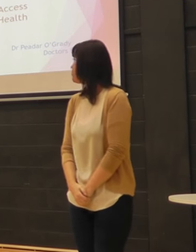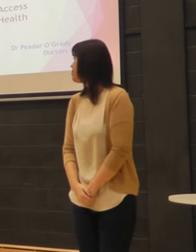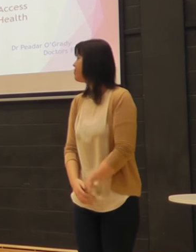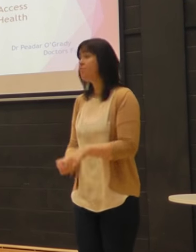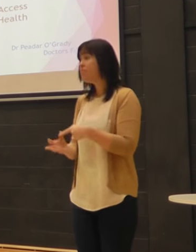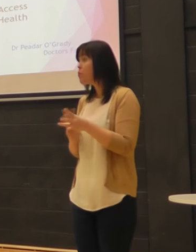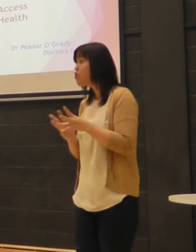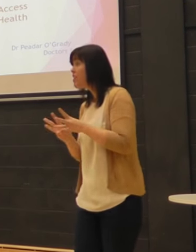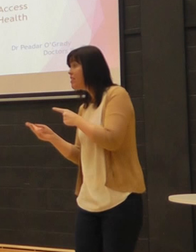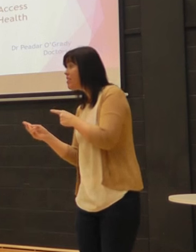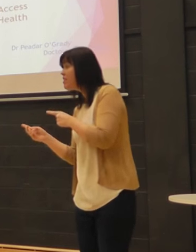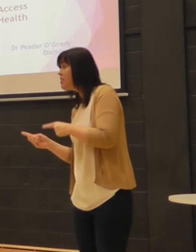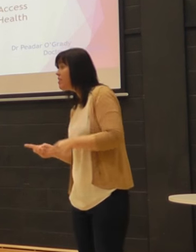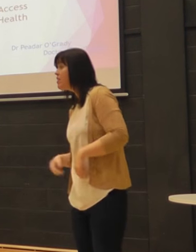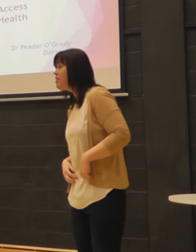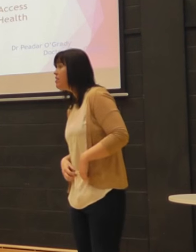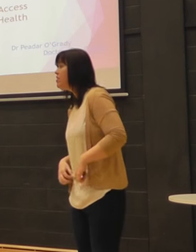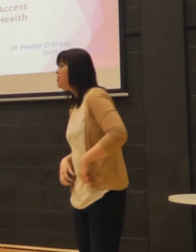That's what.